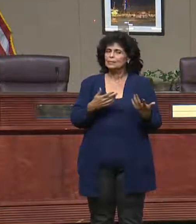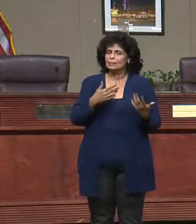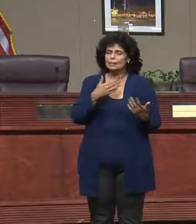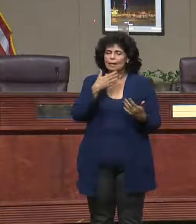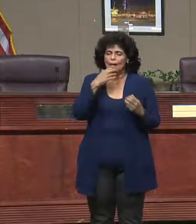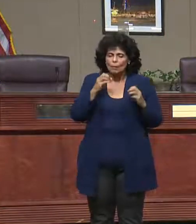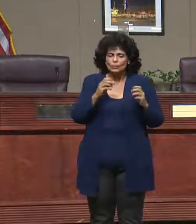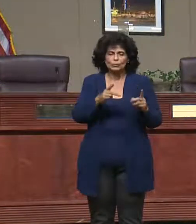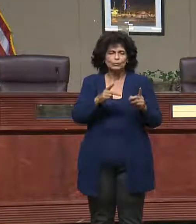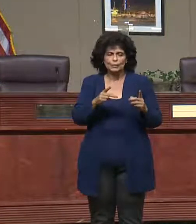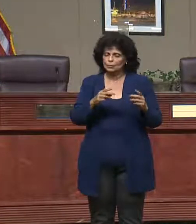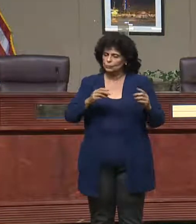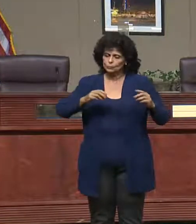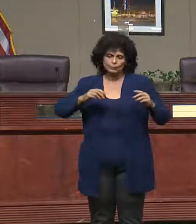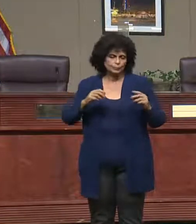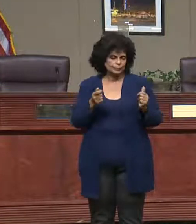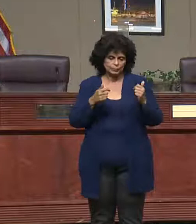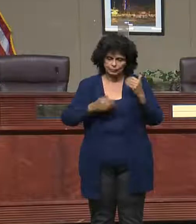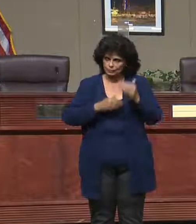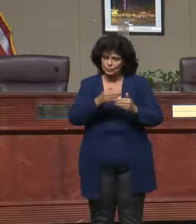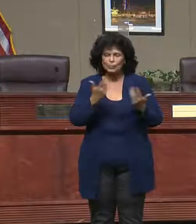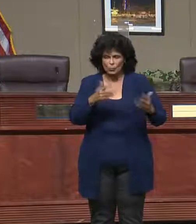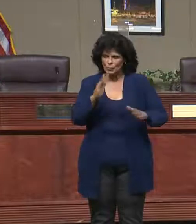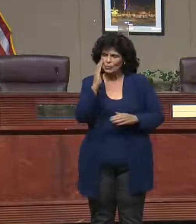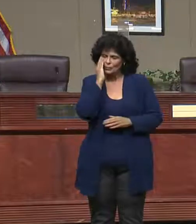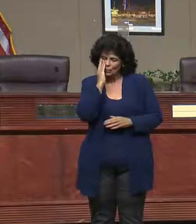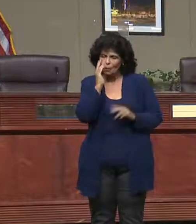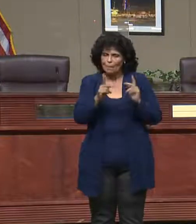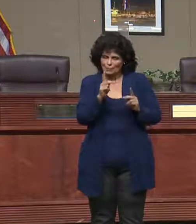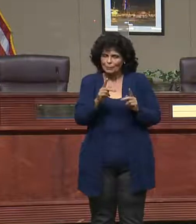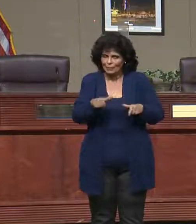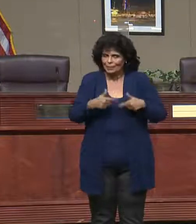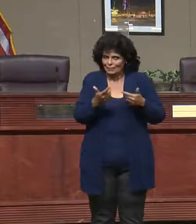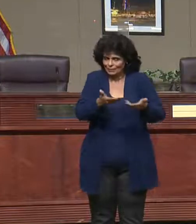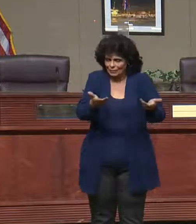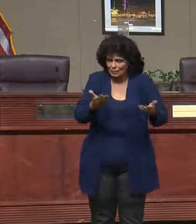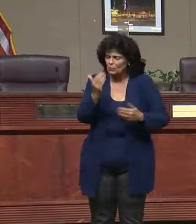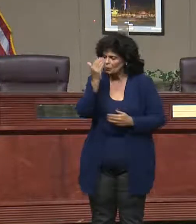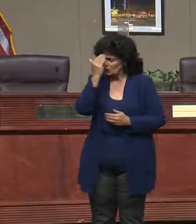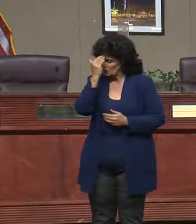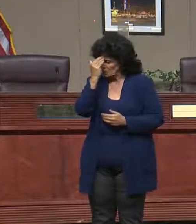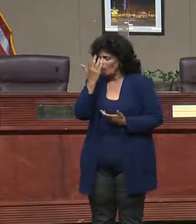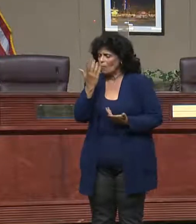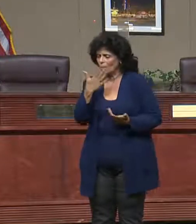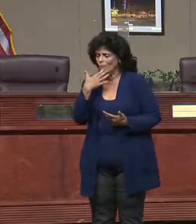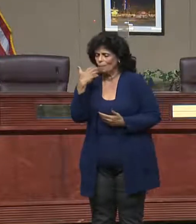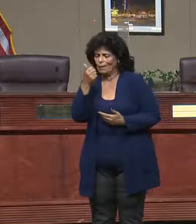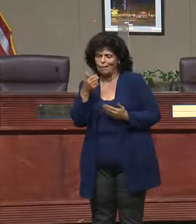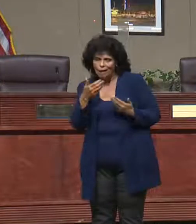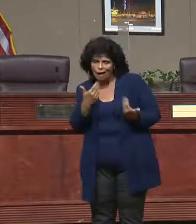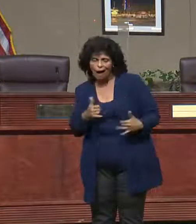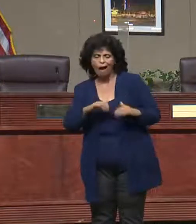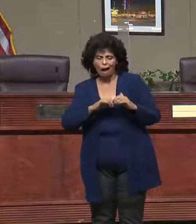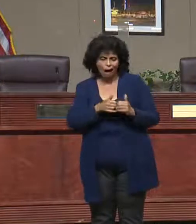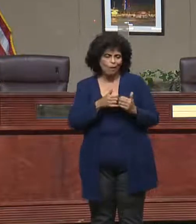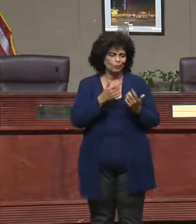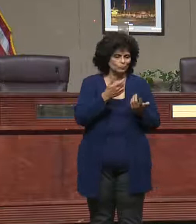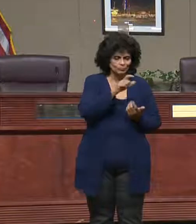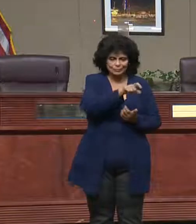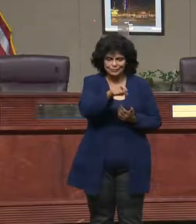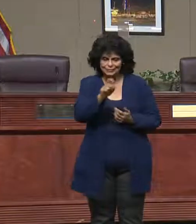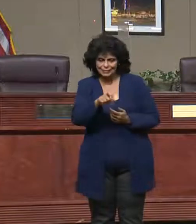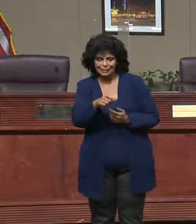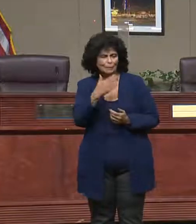the ground to where we're most familiar with the people who live in this community than any other division of